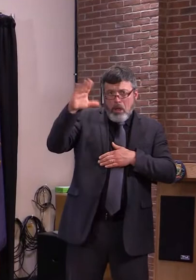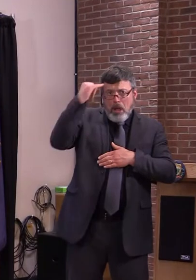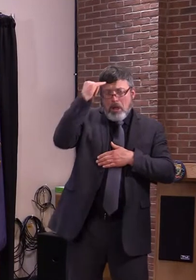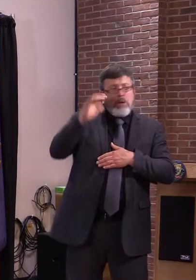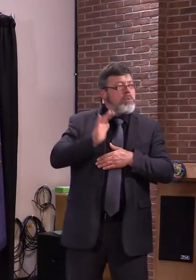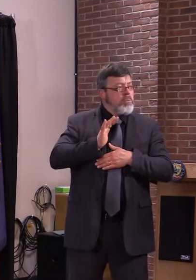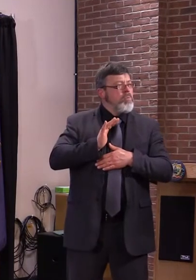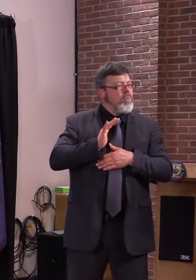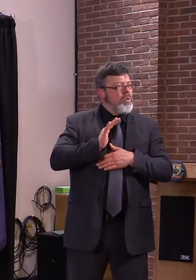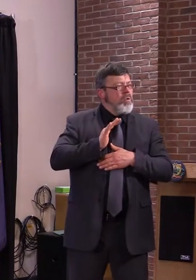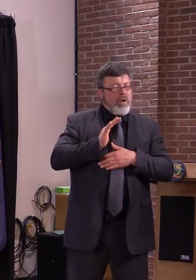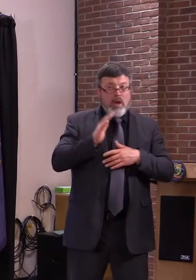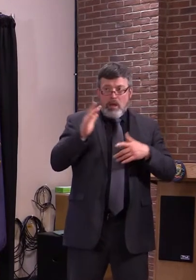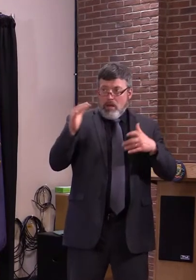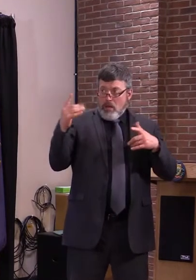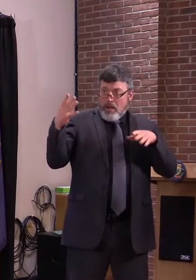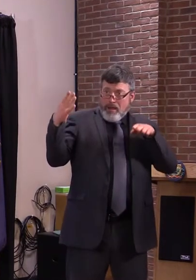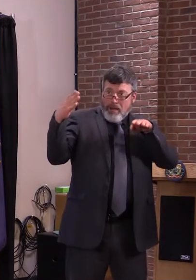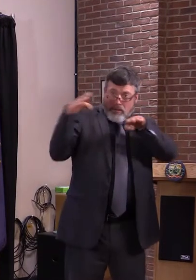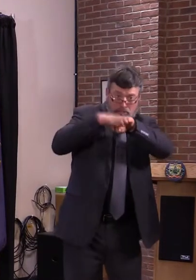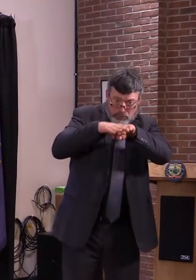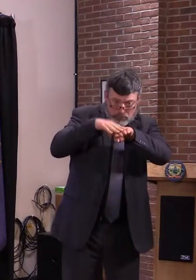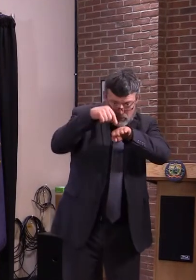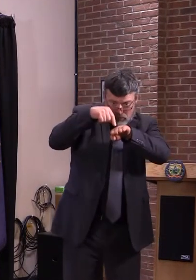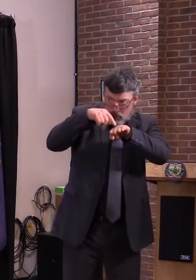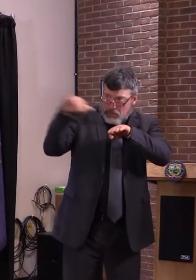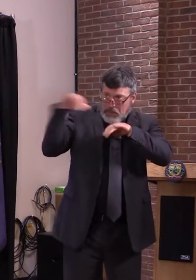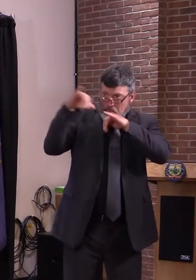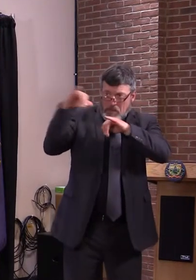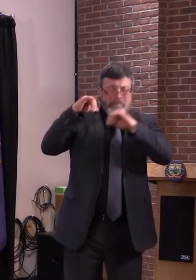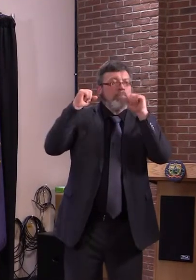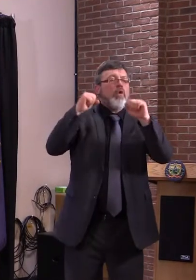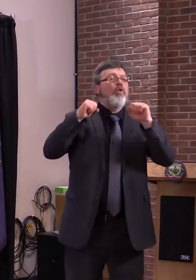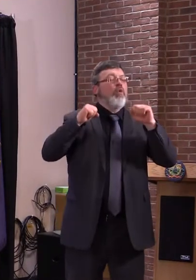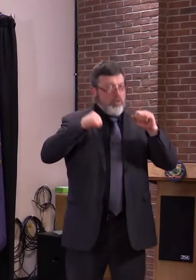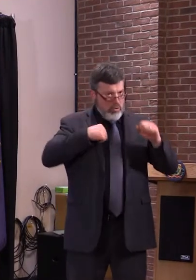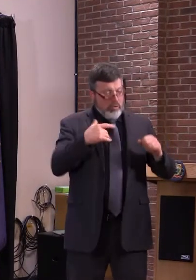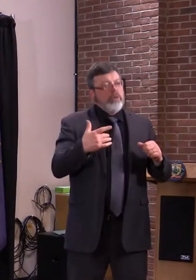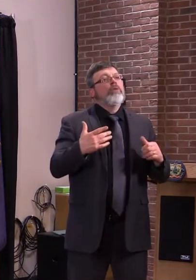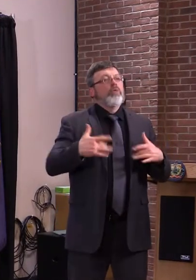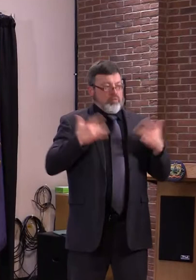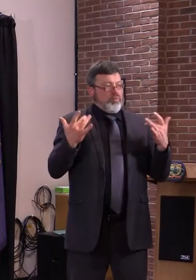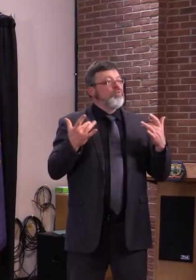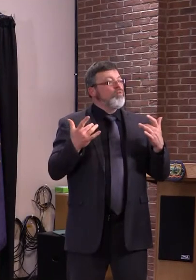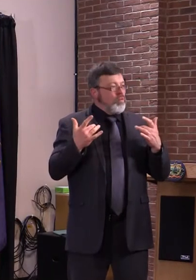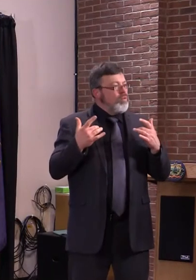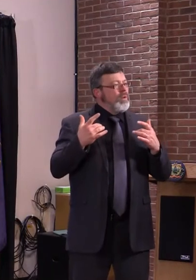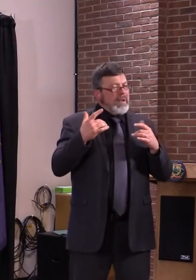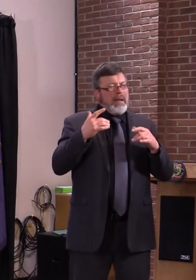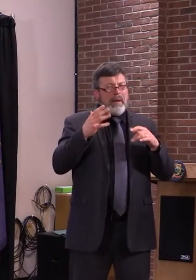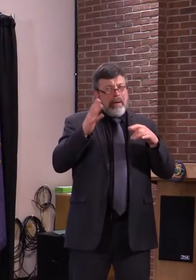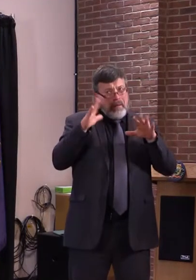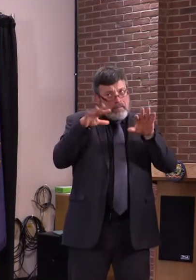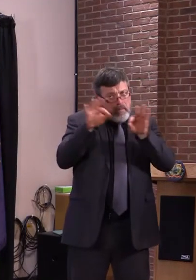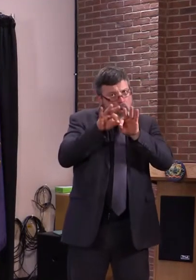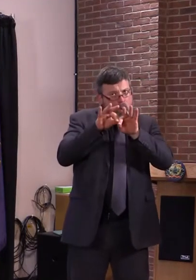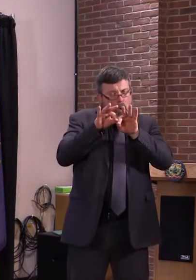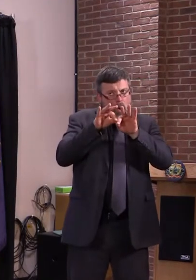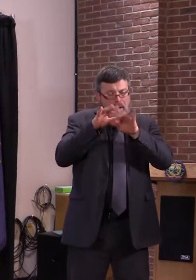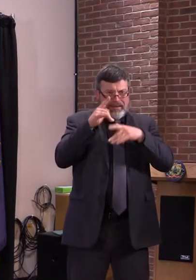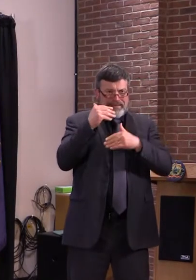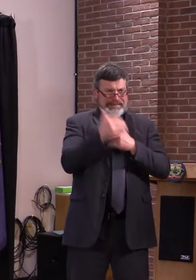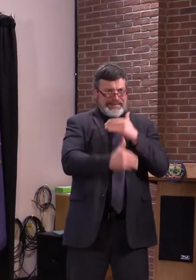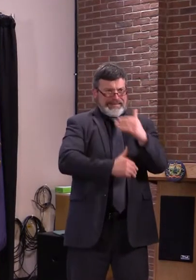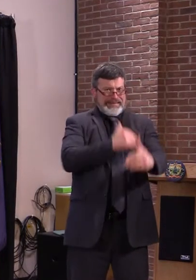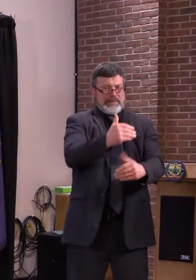overlap, but we've got to get this right. Before putting hundreds of millions of dollars out the door, we need to know where we're